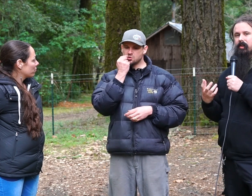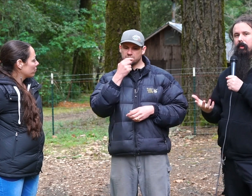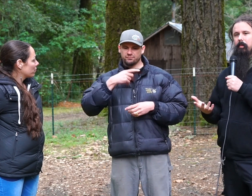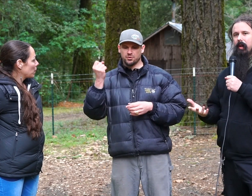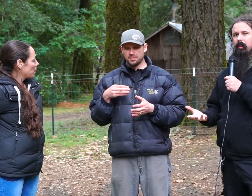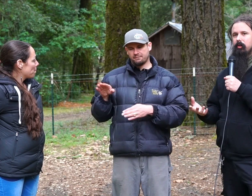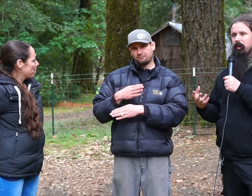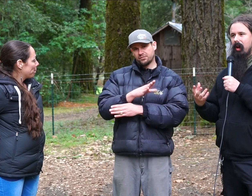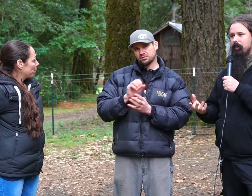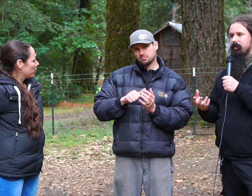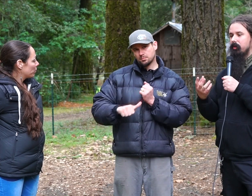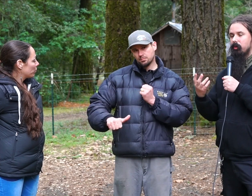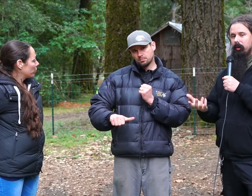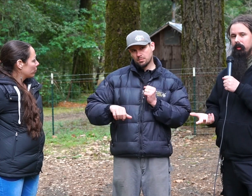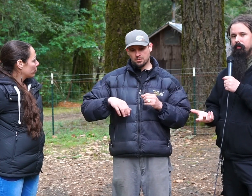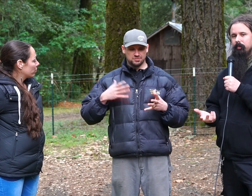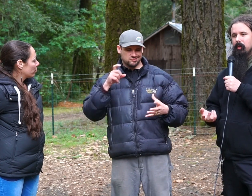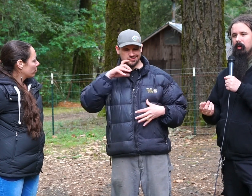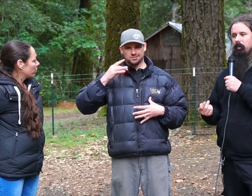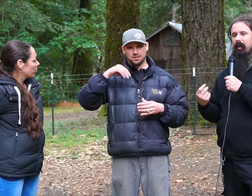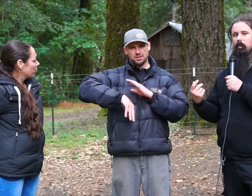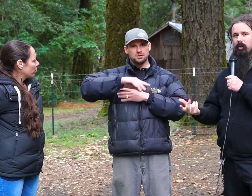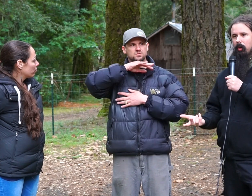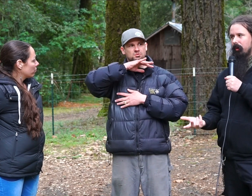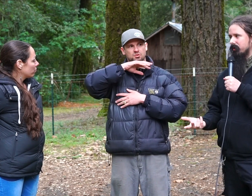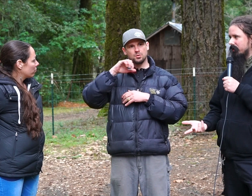similar manner to what happens in soil with animal compost